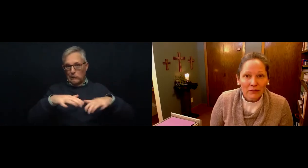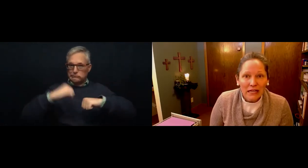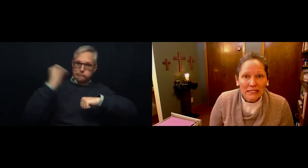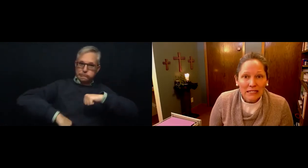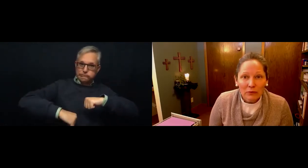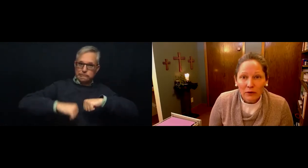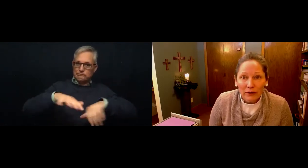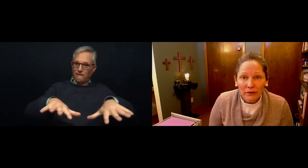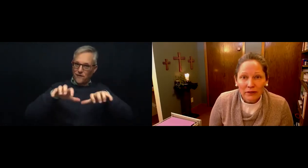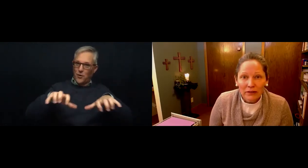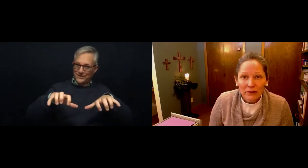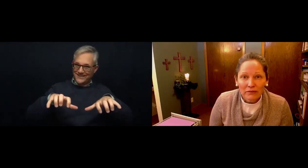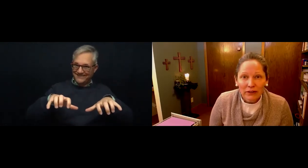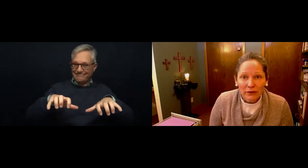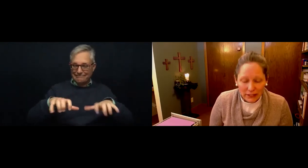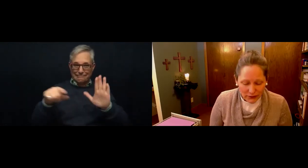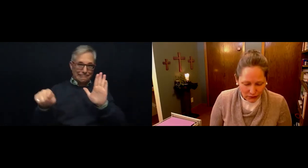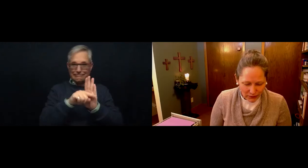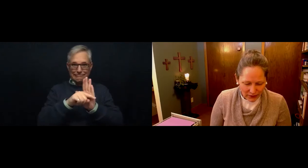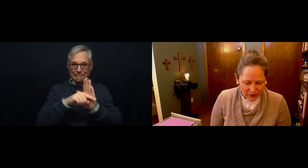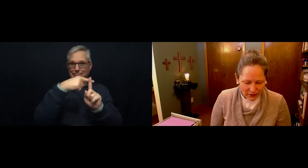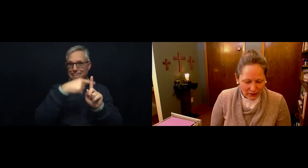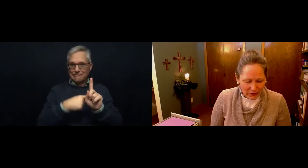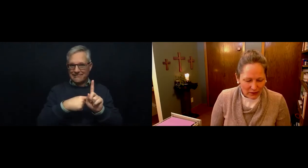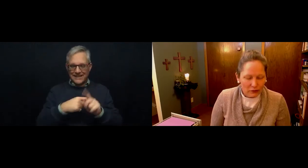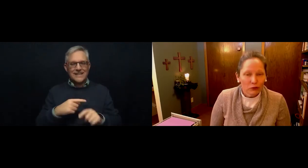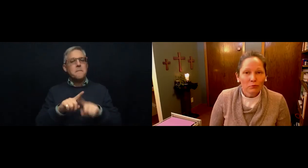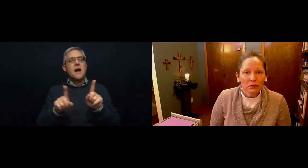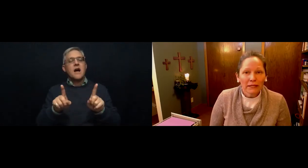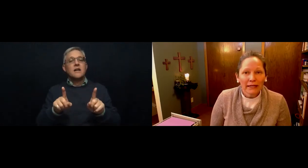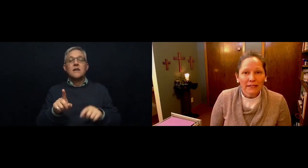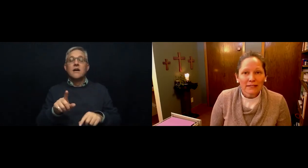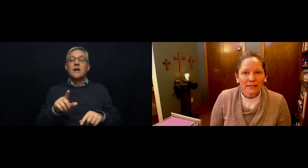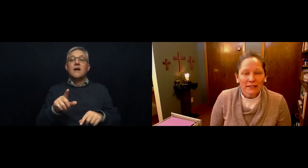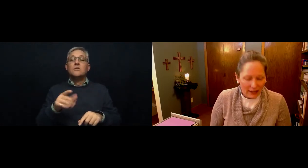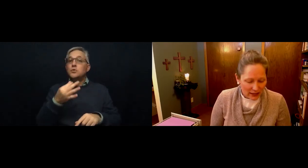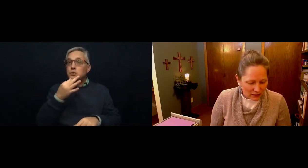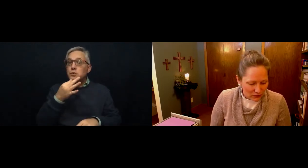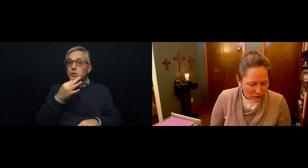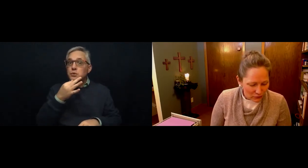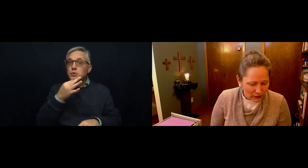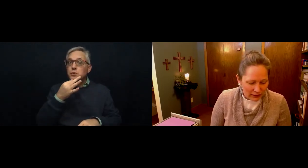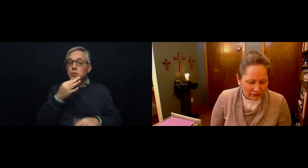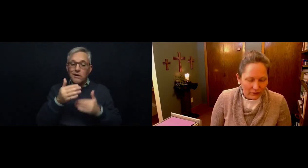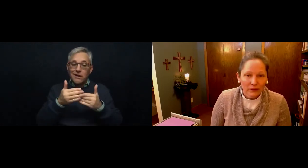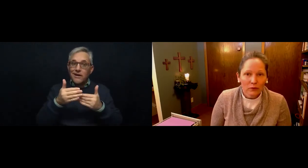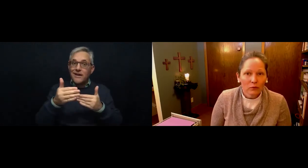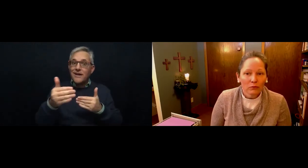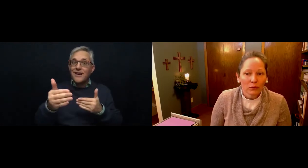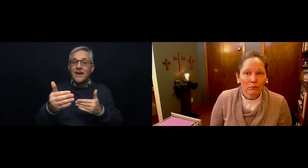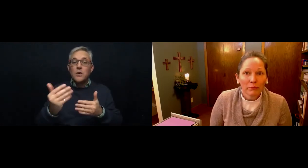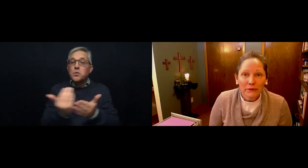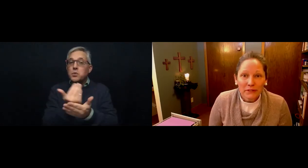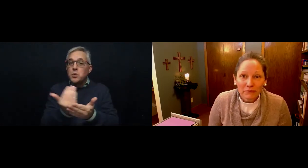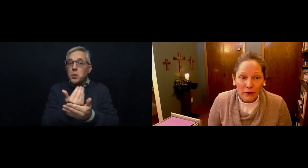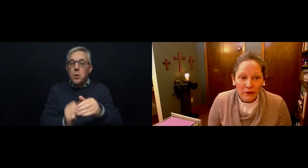that out of that same ground, very soon, new plants and new life